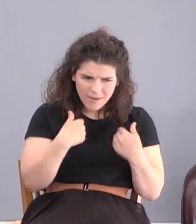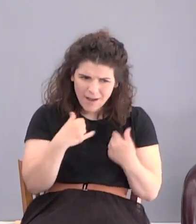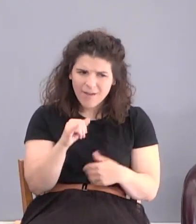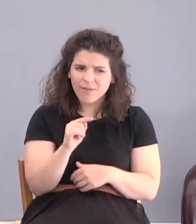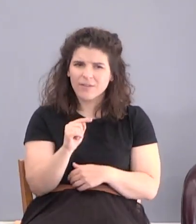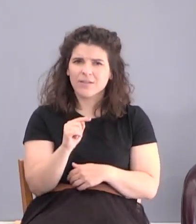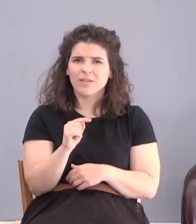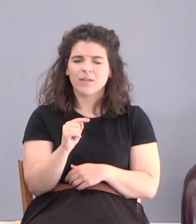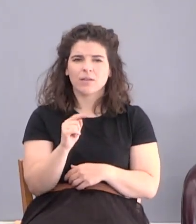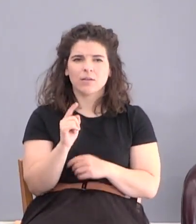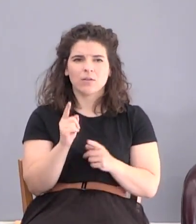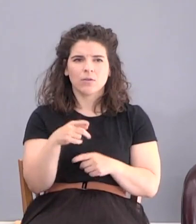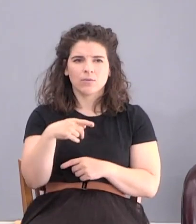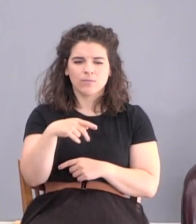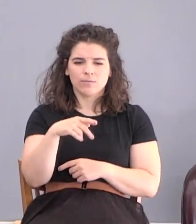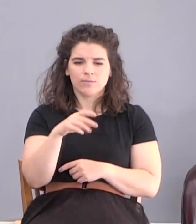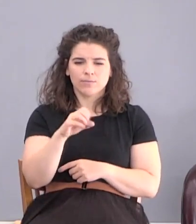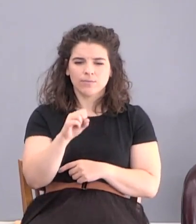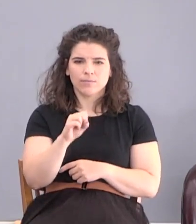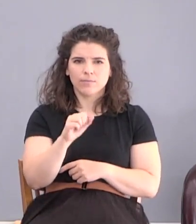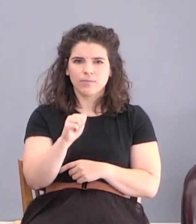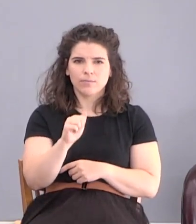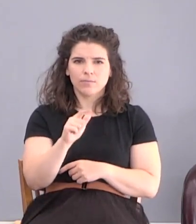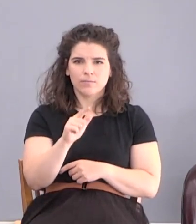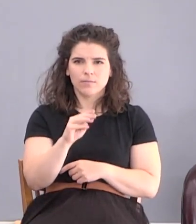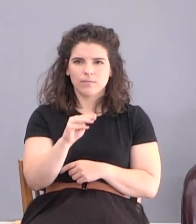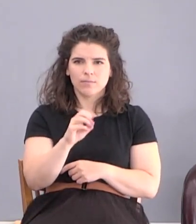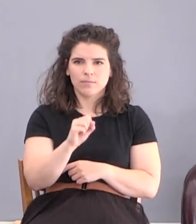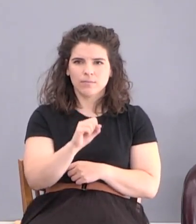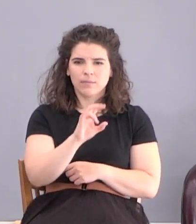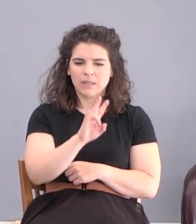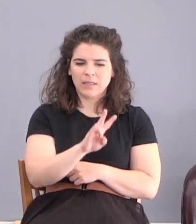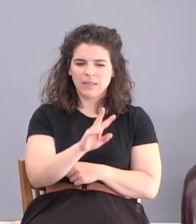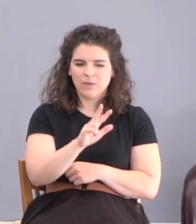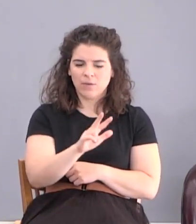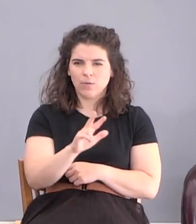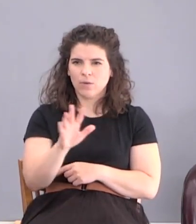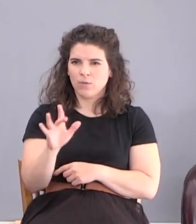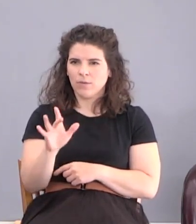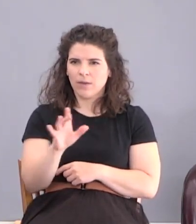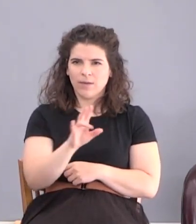at Psalms chapter 73. Verse